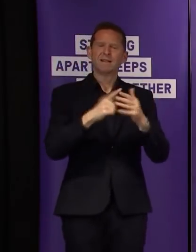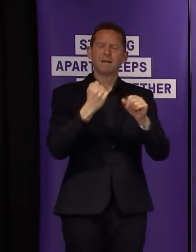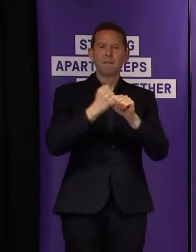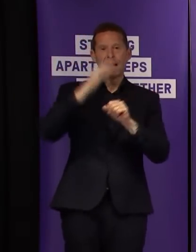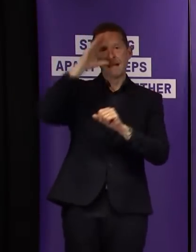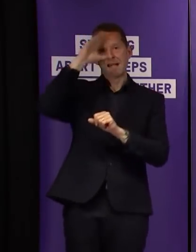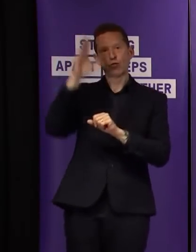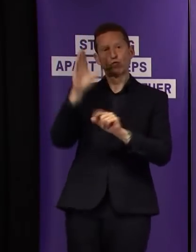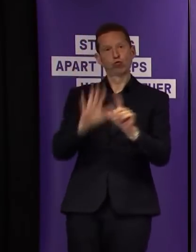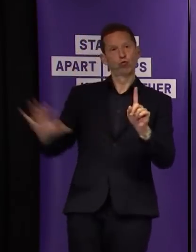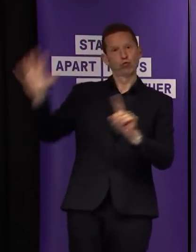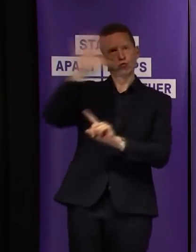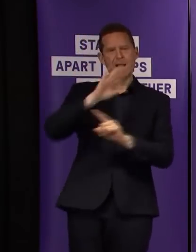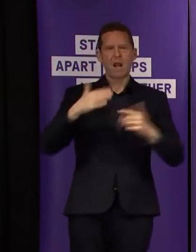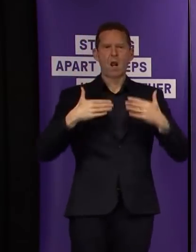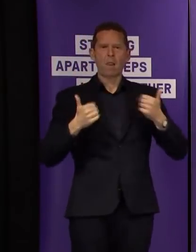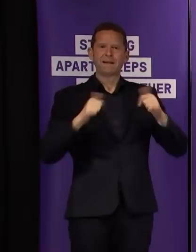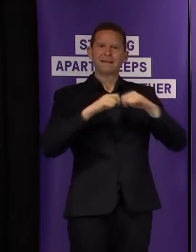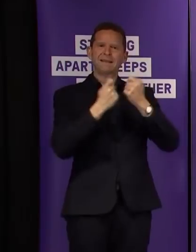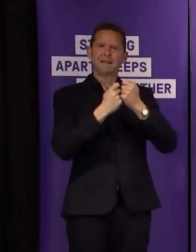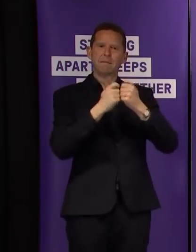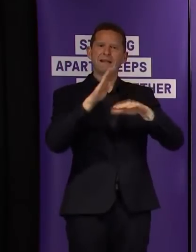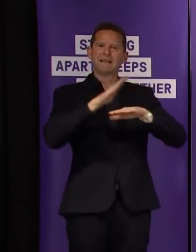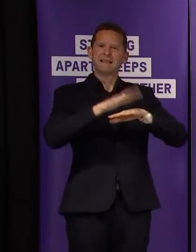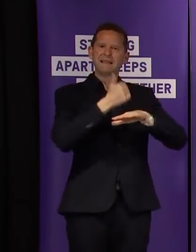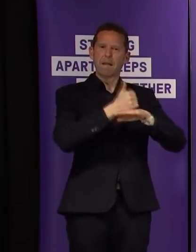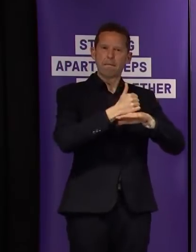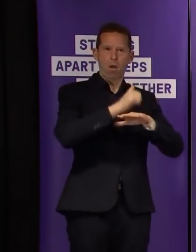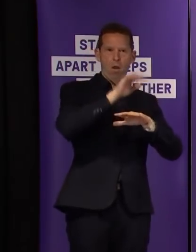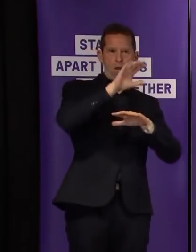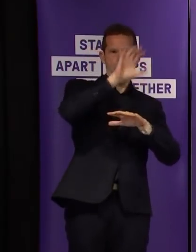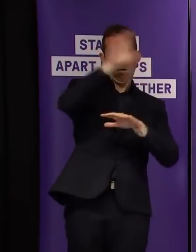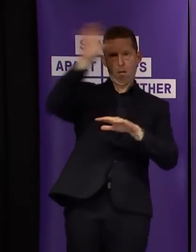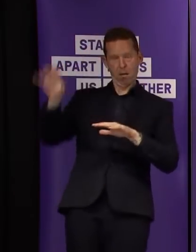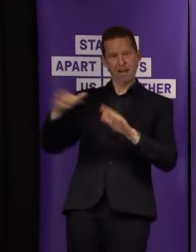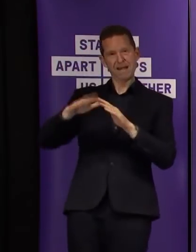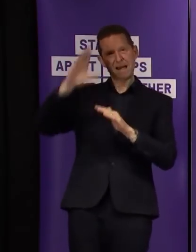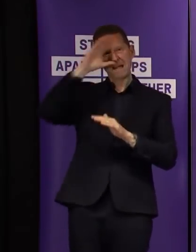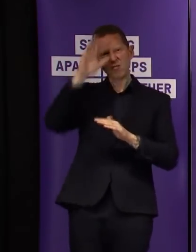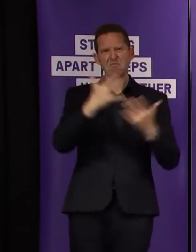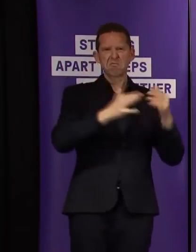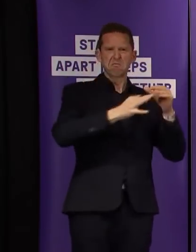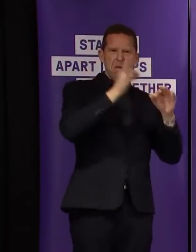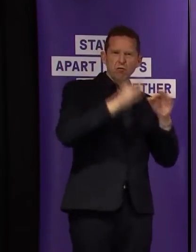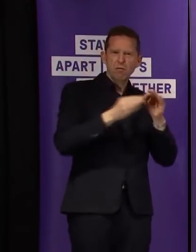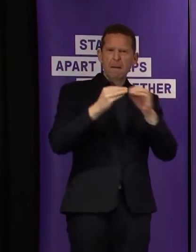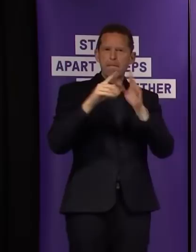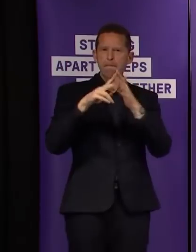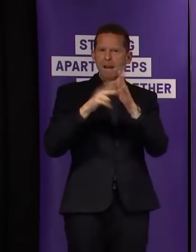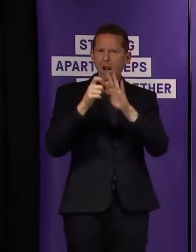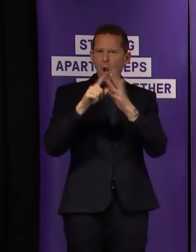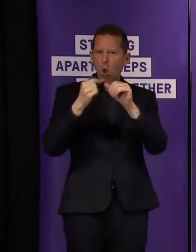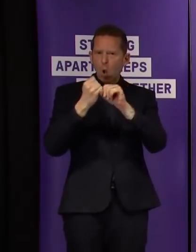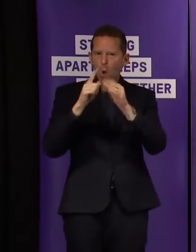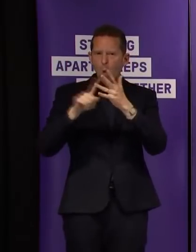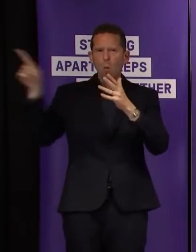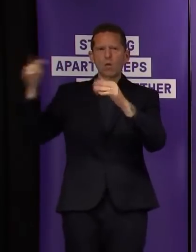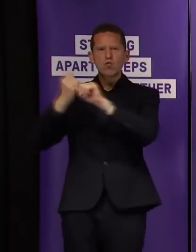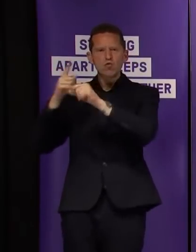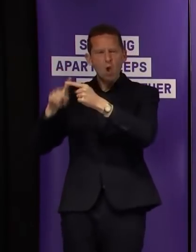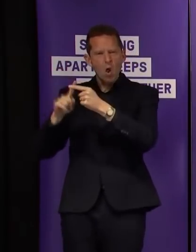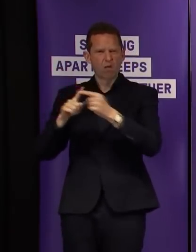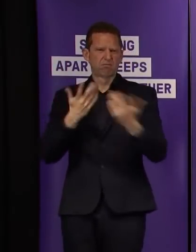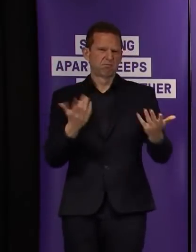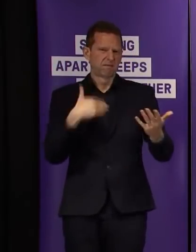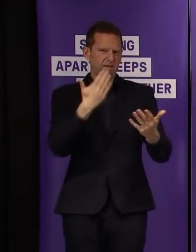where we've stood up teams in a number of bigger regional centres, so local knowledge now plays a bigger part in that contact tracing, and some steps we might take in